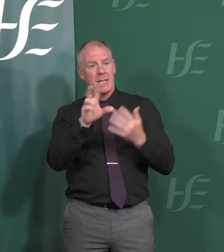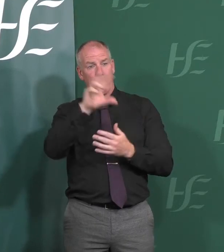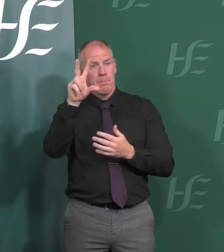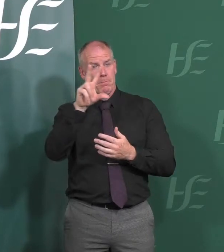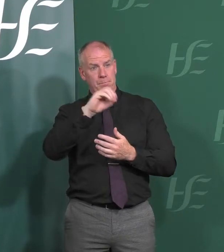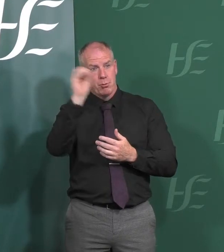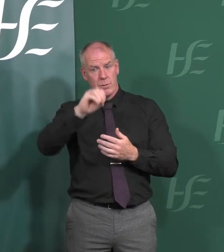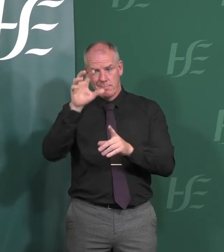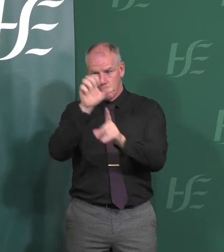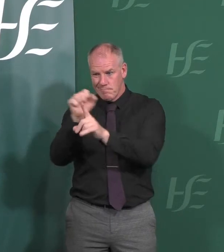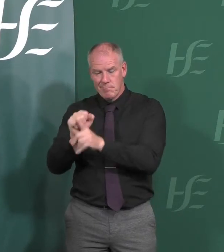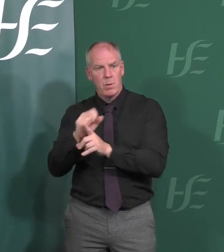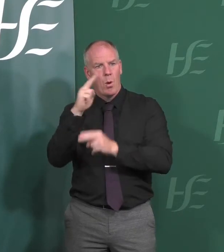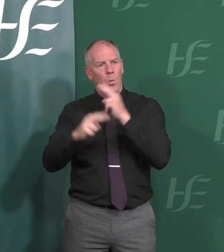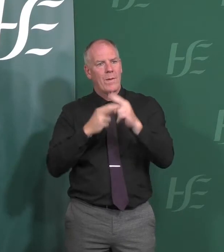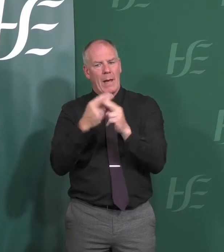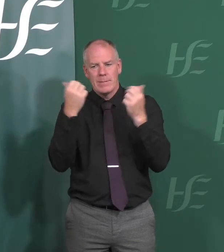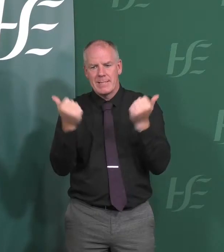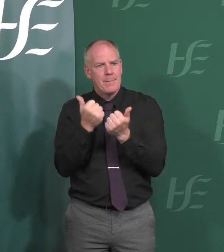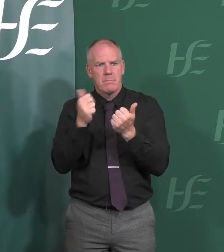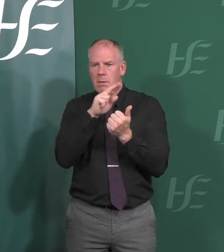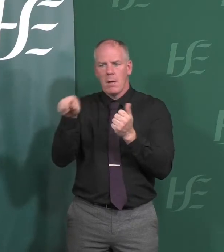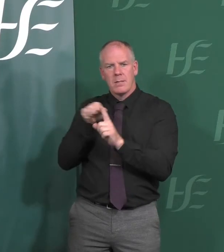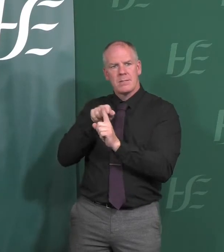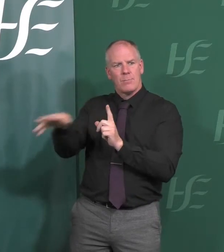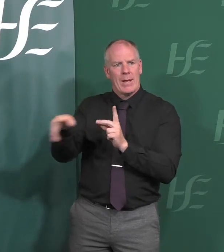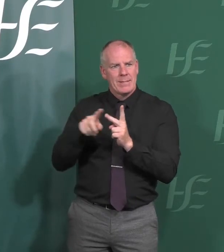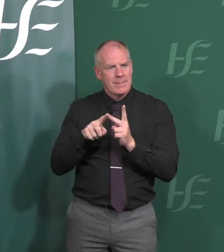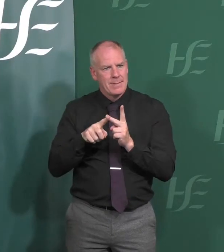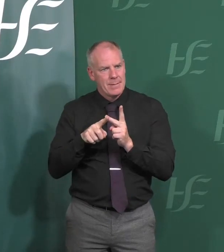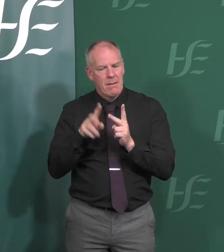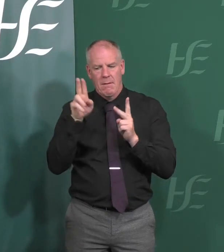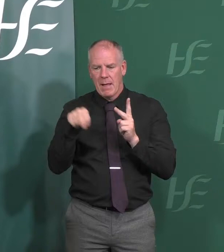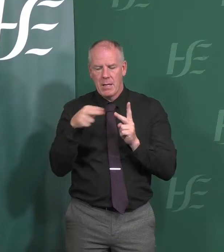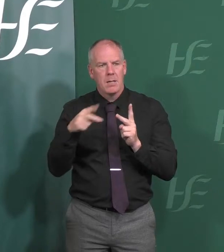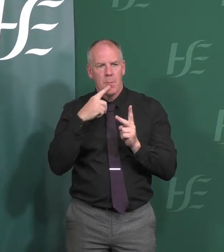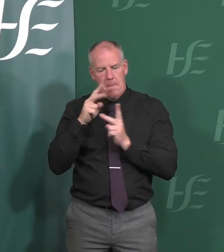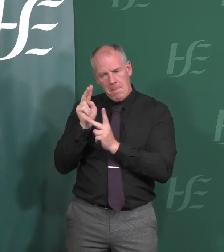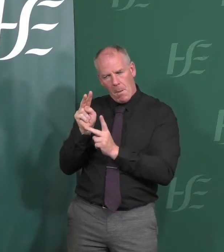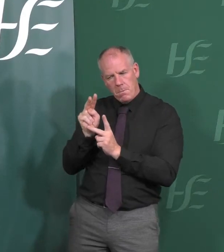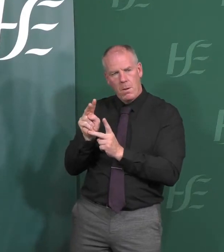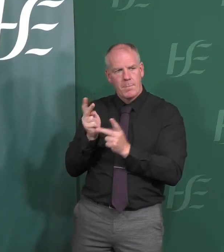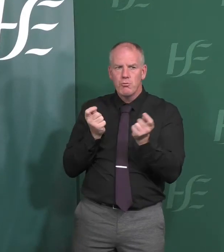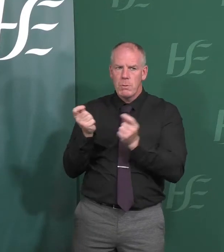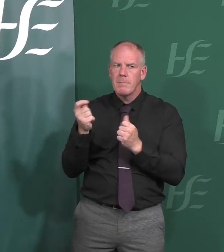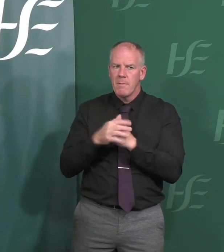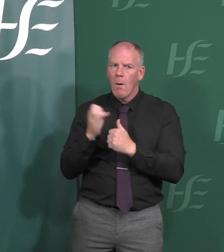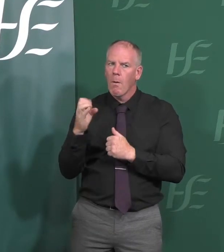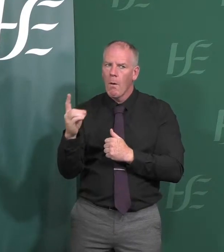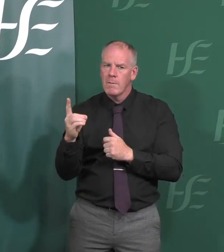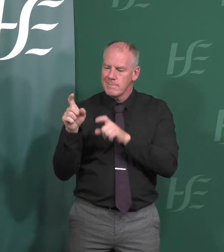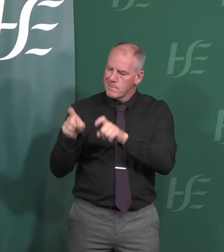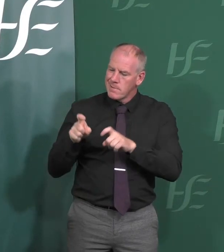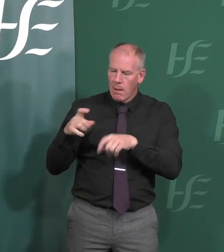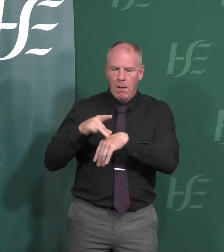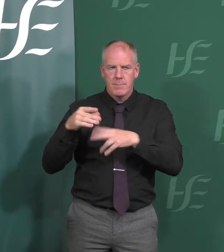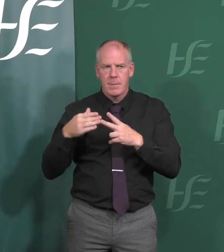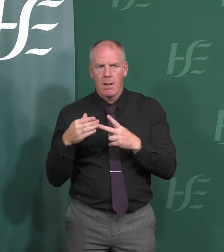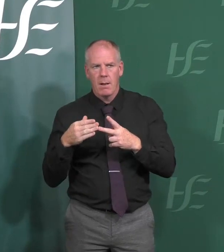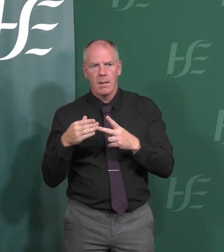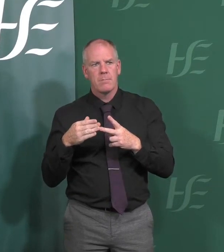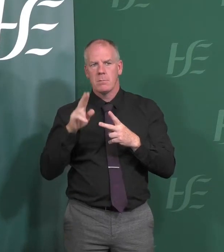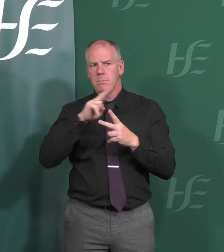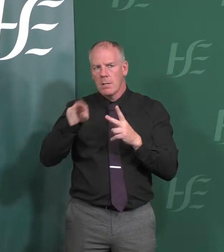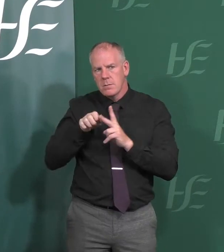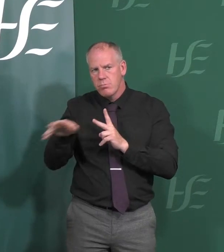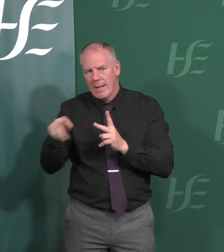COVID, but are asymptomatic and not infectious. But again, they will be monitored through their stay for COVID, along with